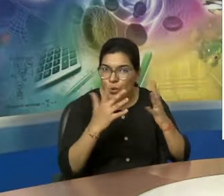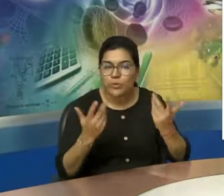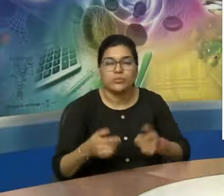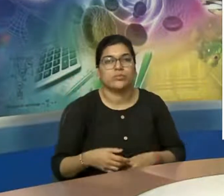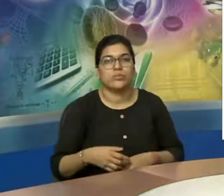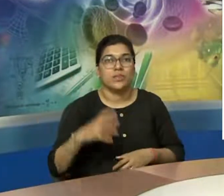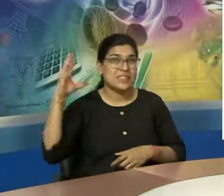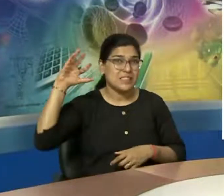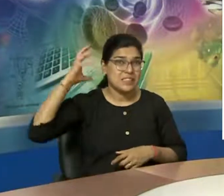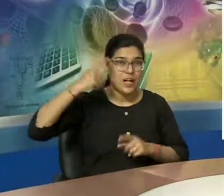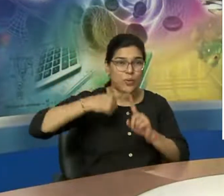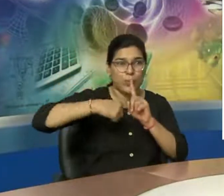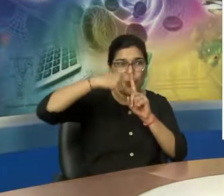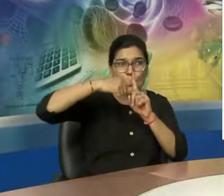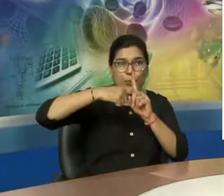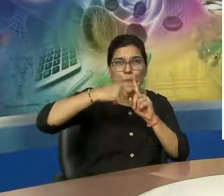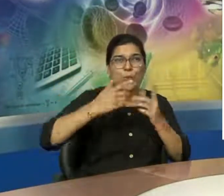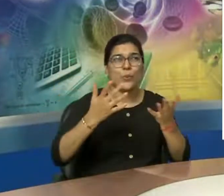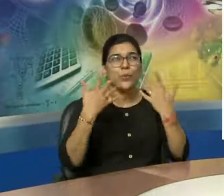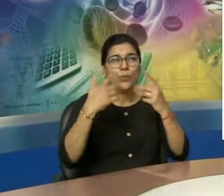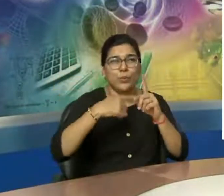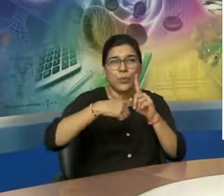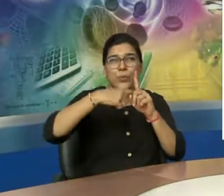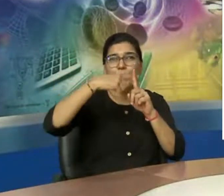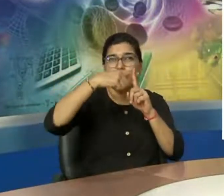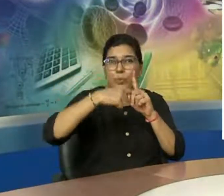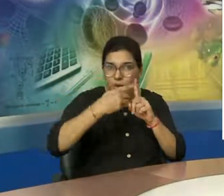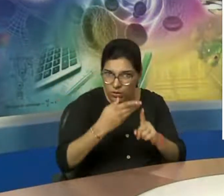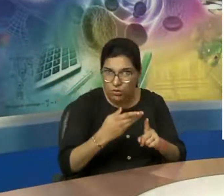air, water, temperature.